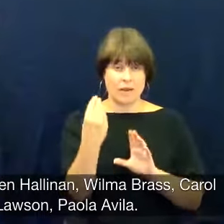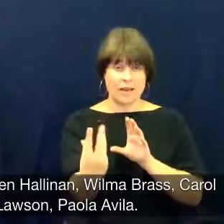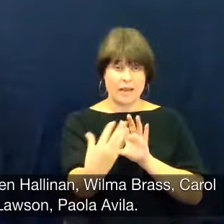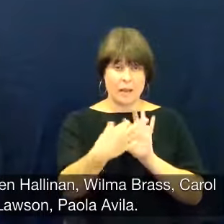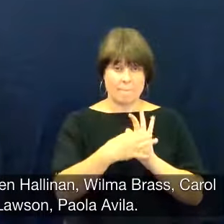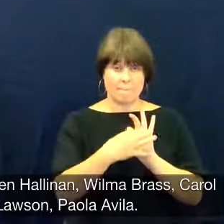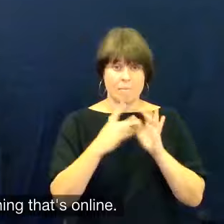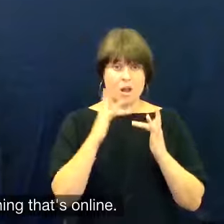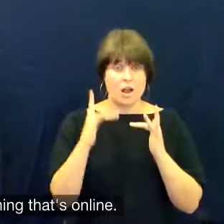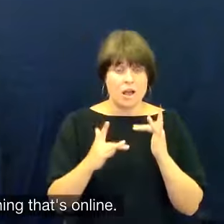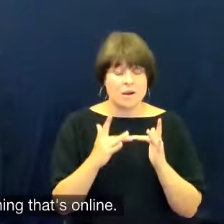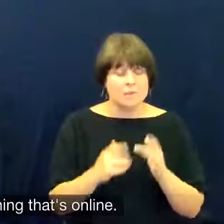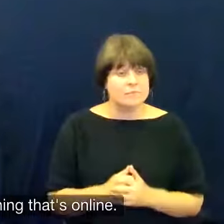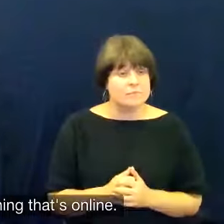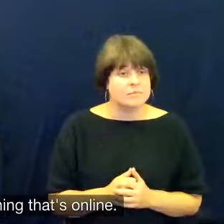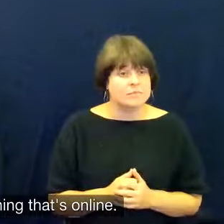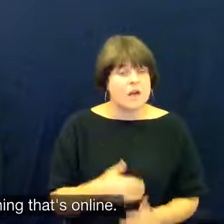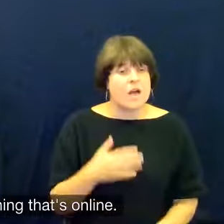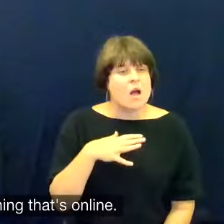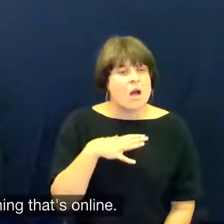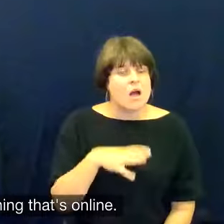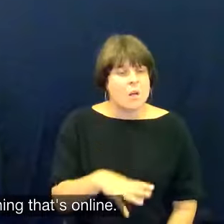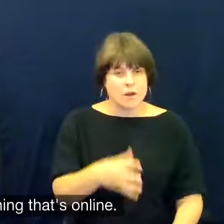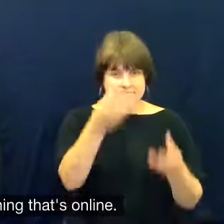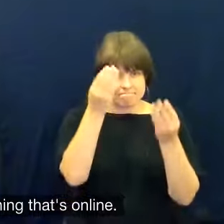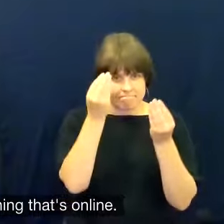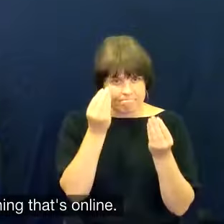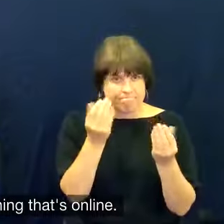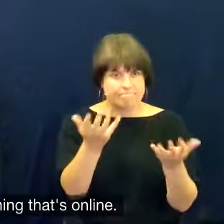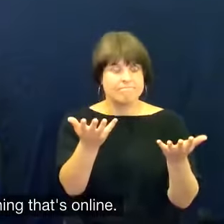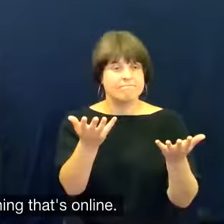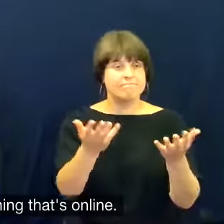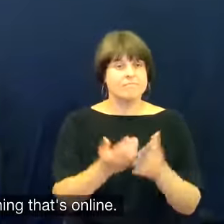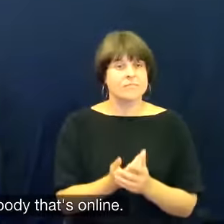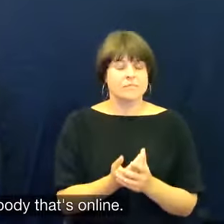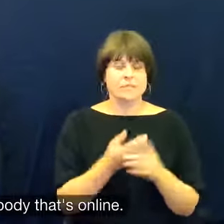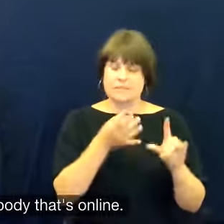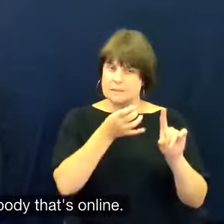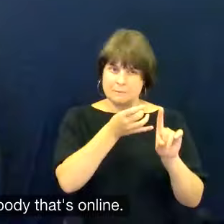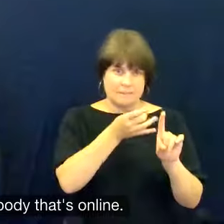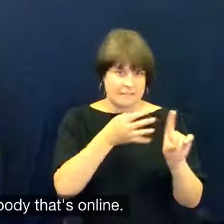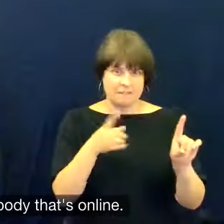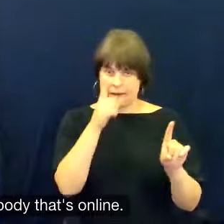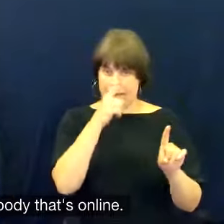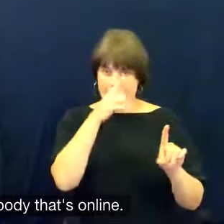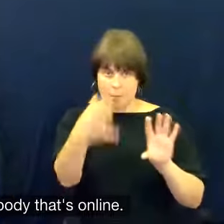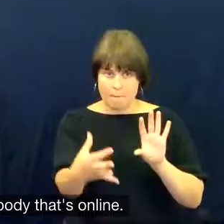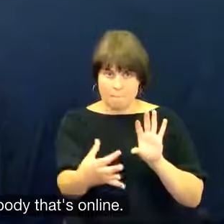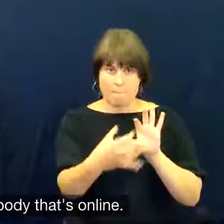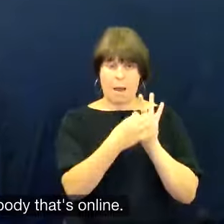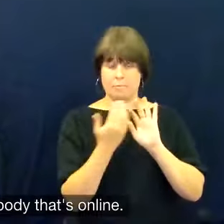online. I also just wanted to let everybody know, particularly those who joined us